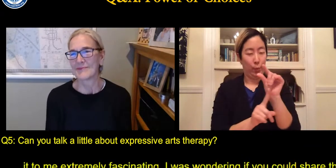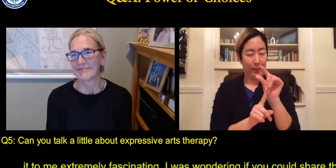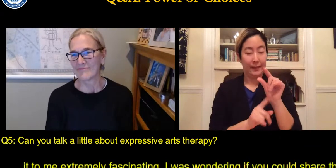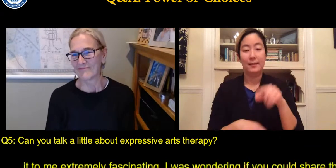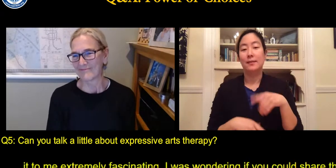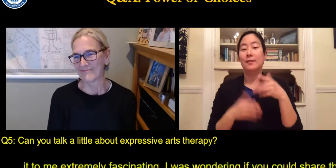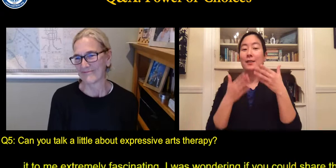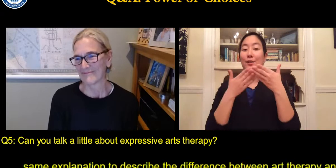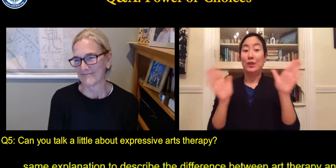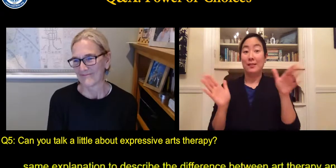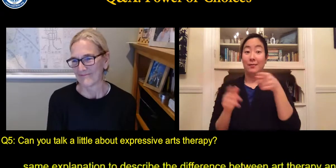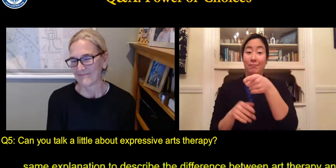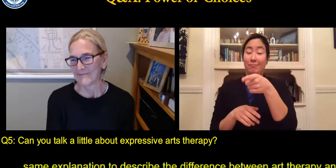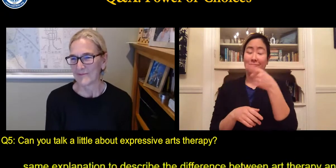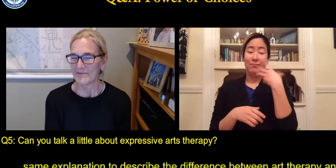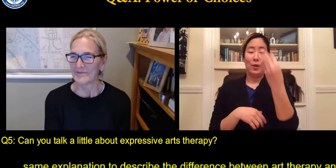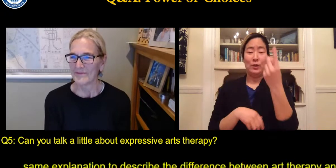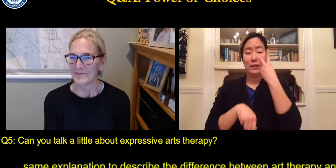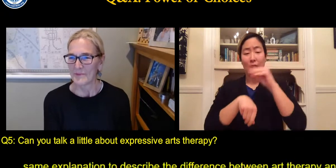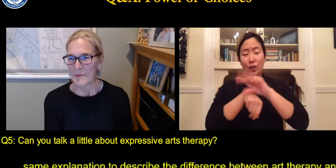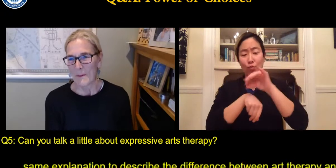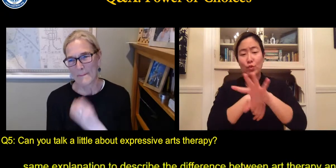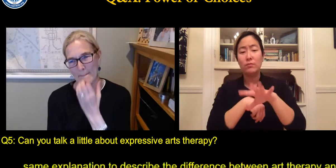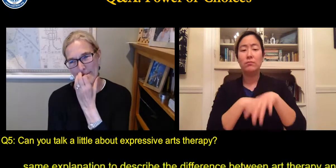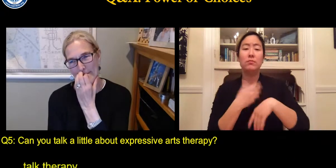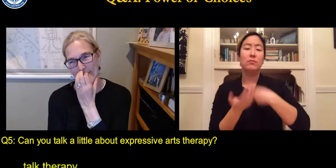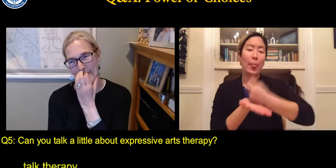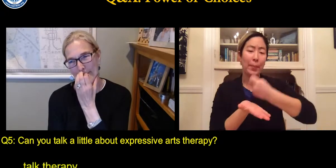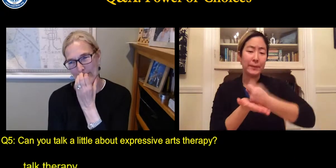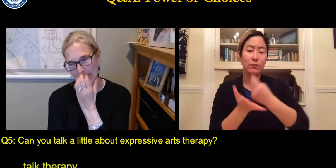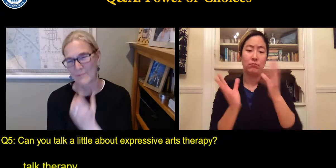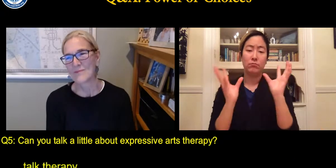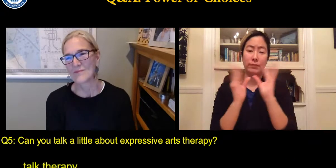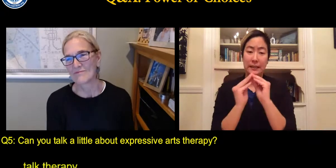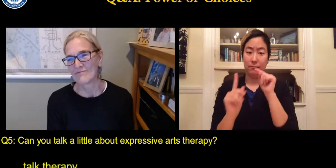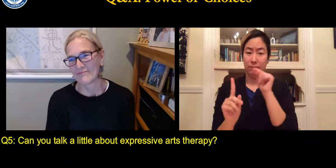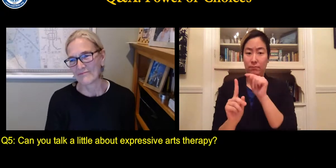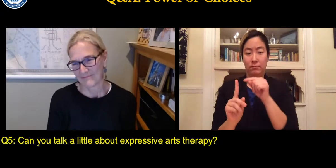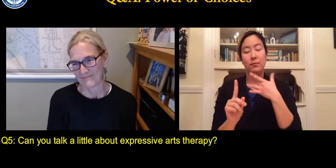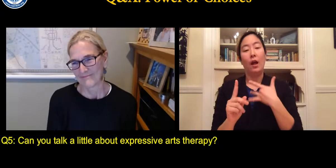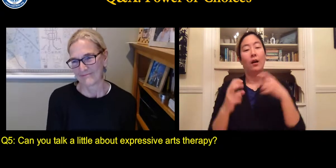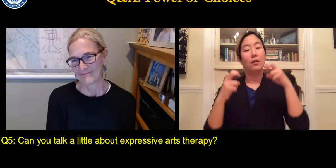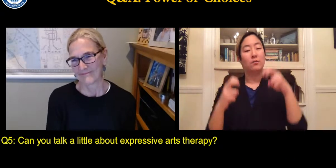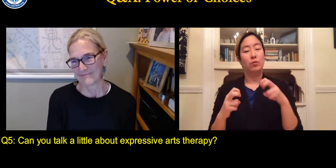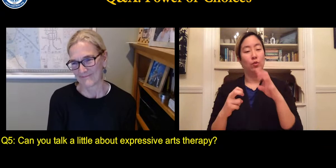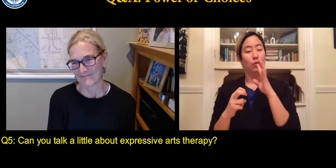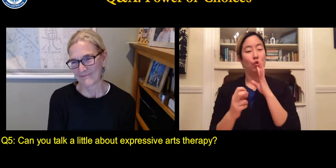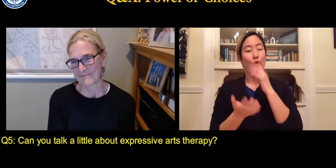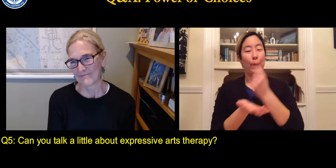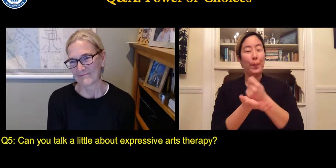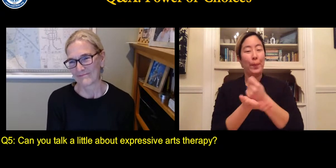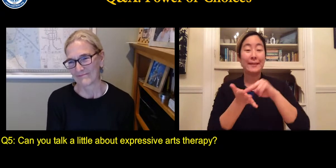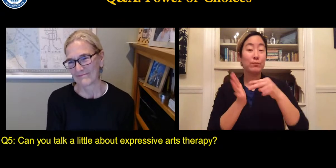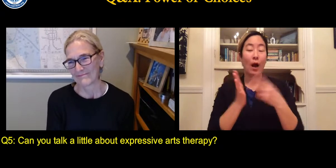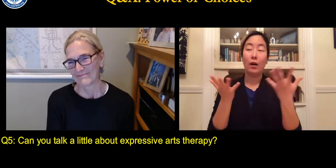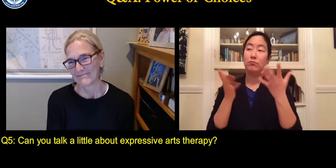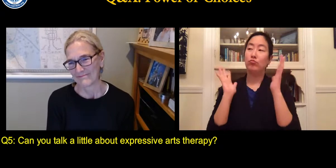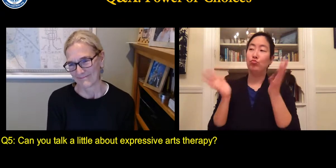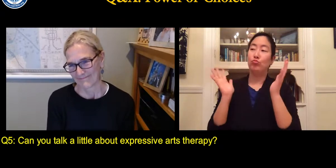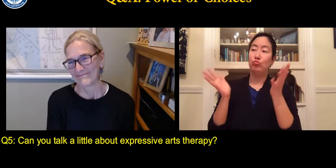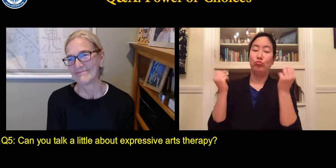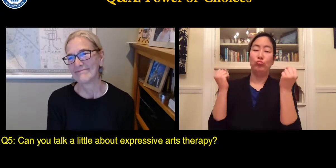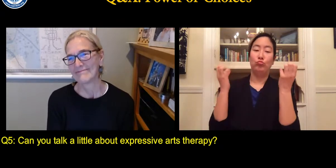Noel speaking. Definitely. I slightly touched on art therapy. Therapy usually is thought of as